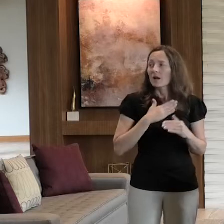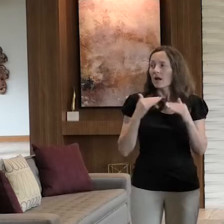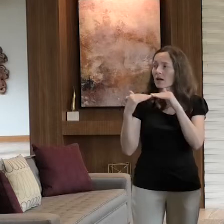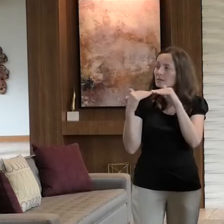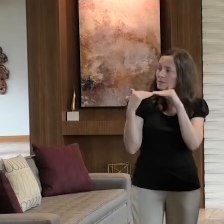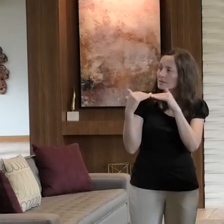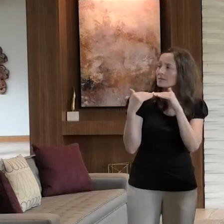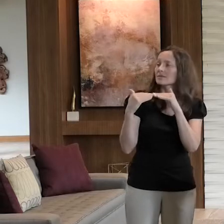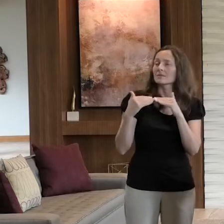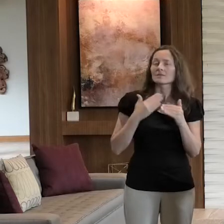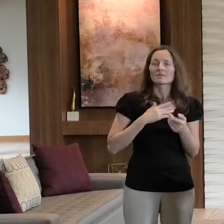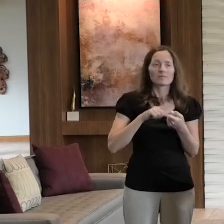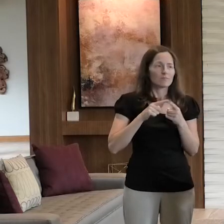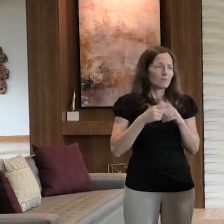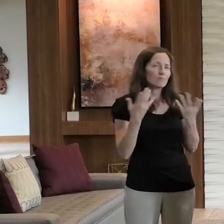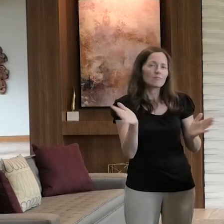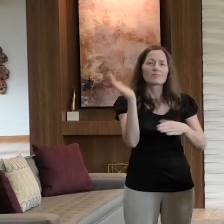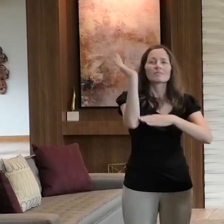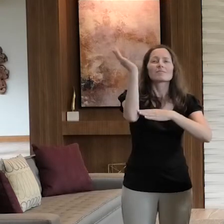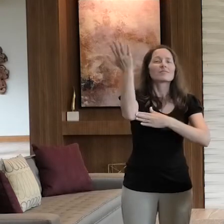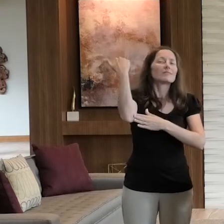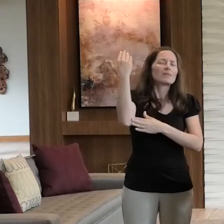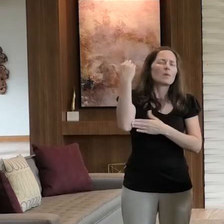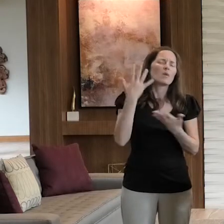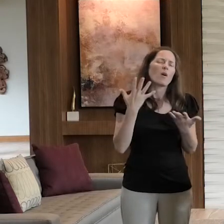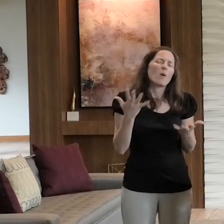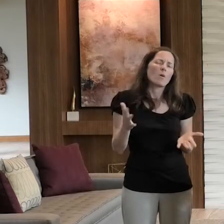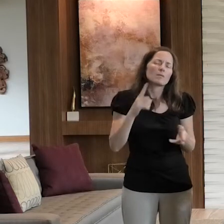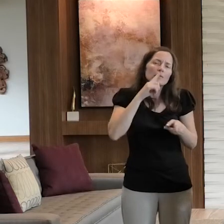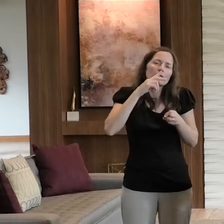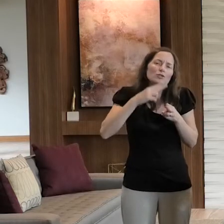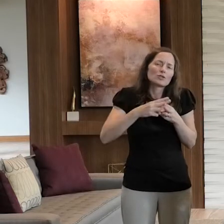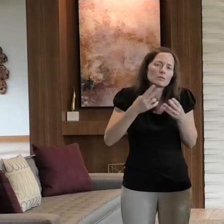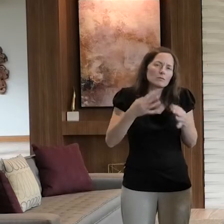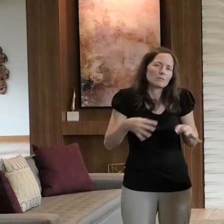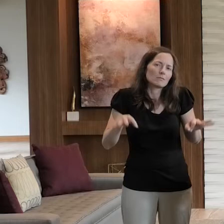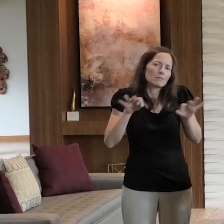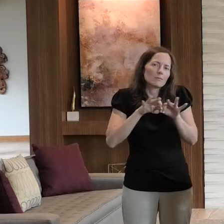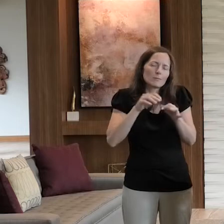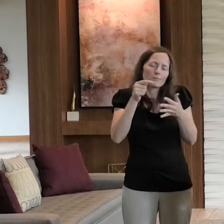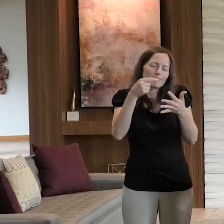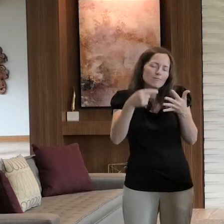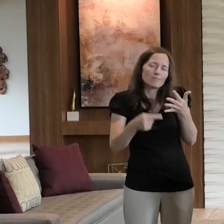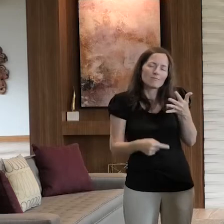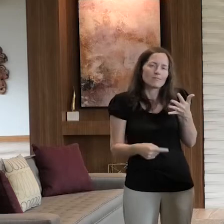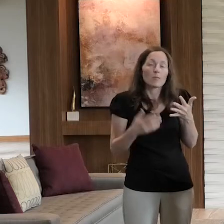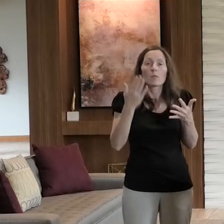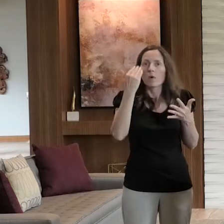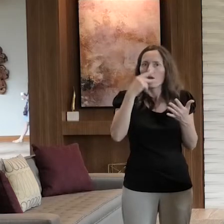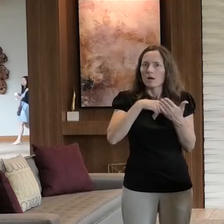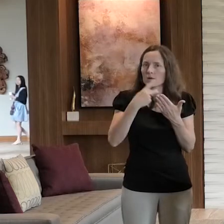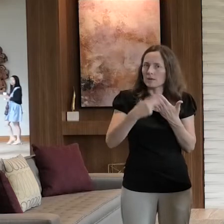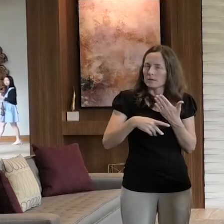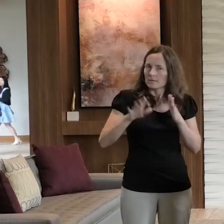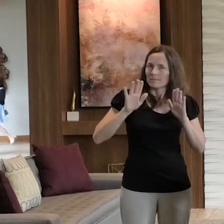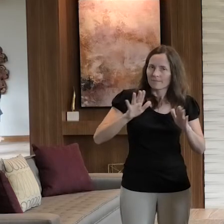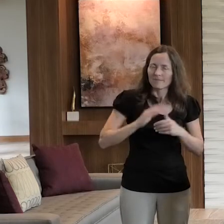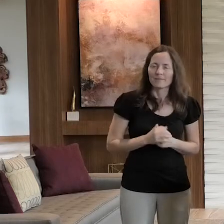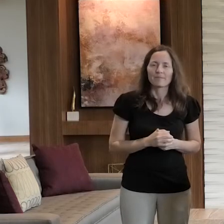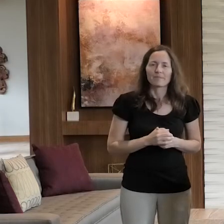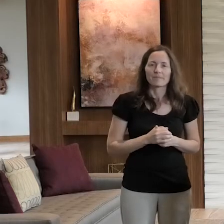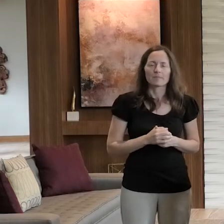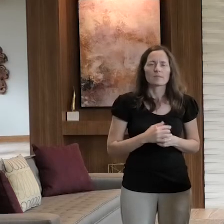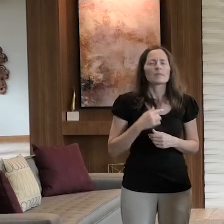have spoken before have sort of covered the highlights and the key points of why this program is so important. So what I want to do is kind of take a